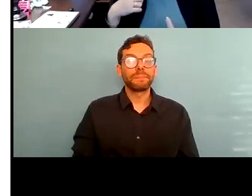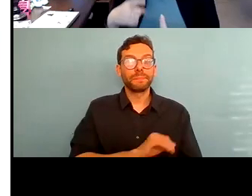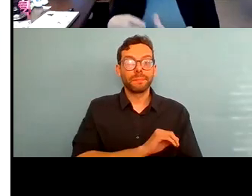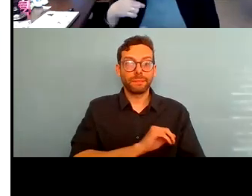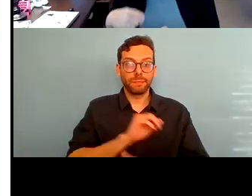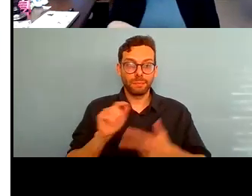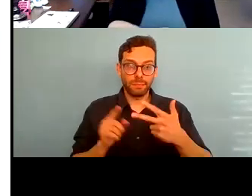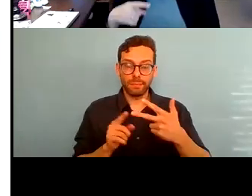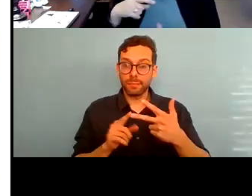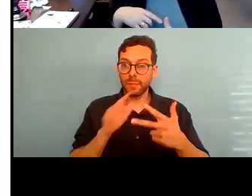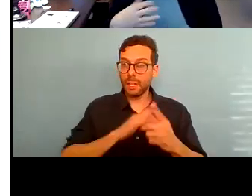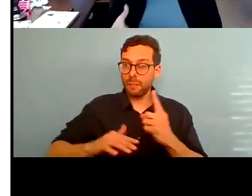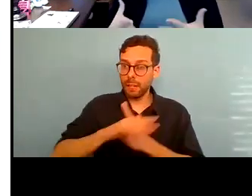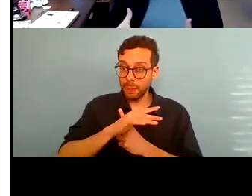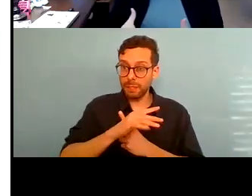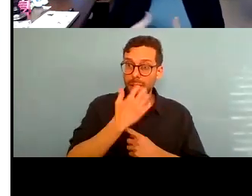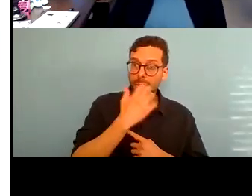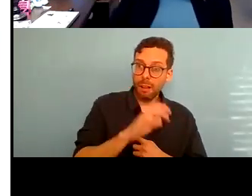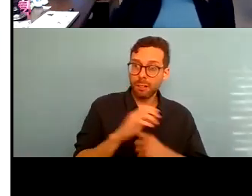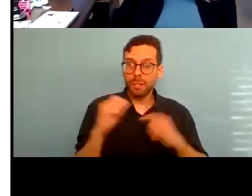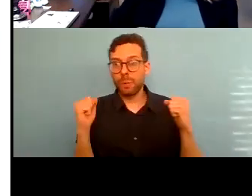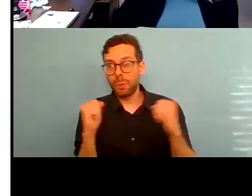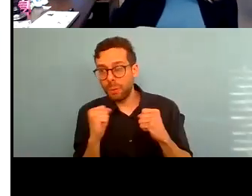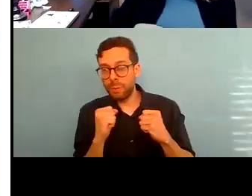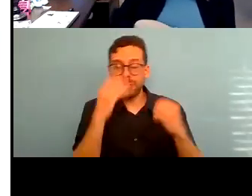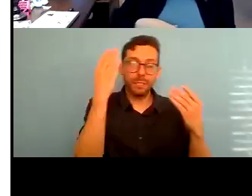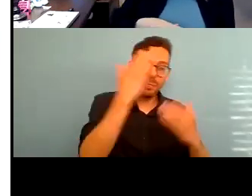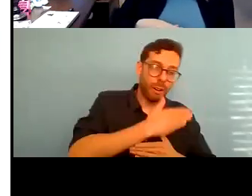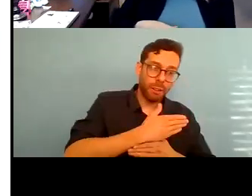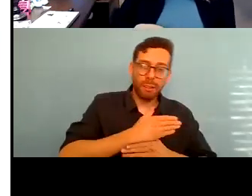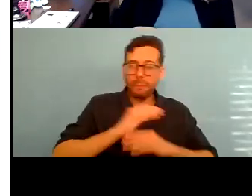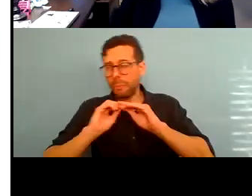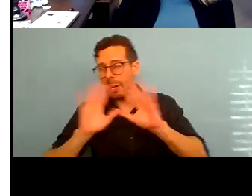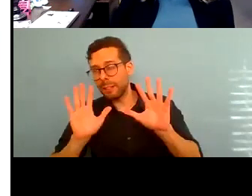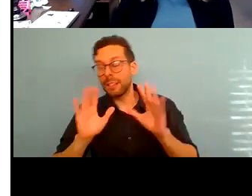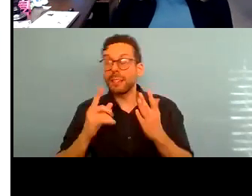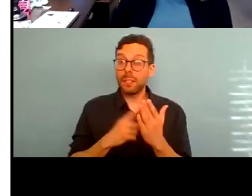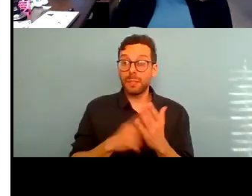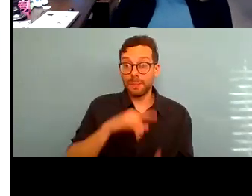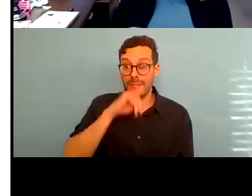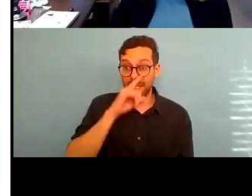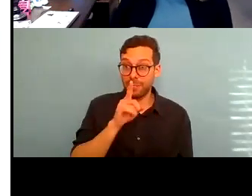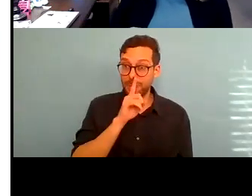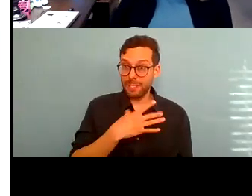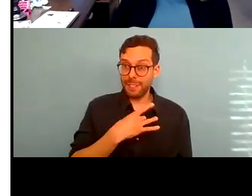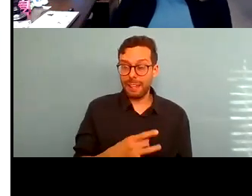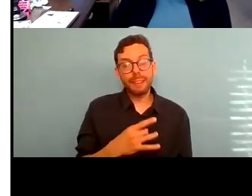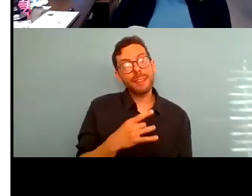cold? Is it dark? Is it light? We know that sometimes our kiddos really like to have some interesting